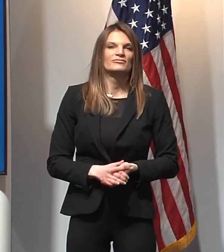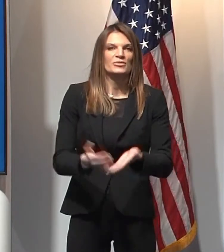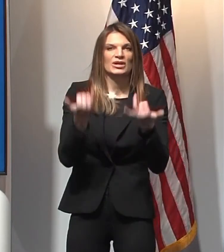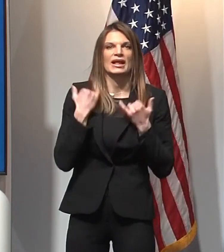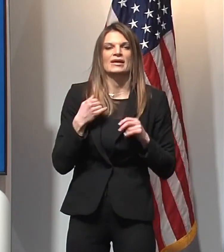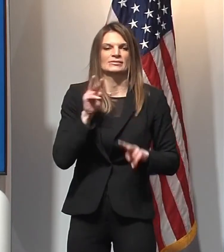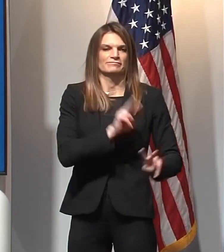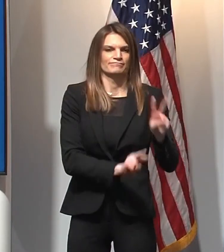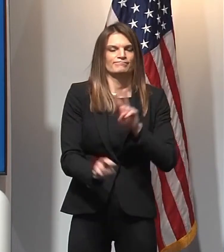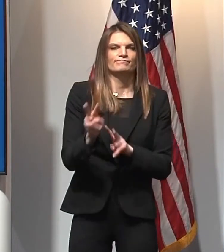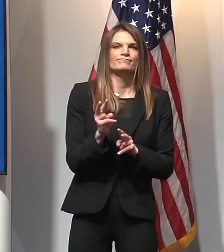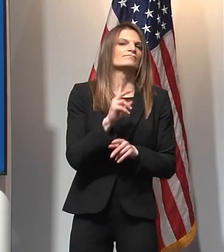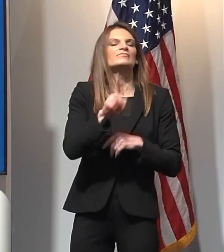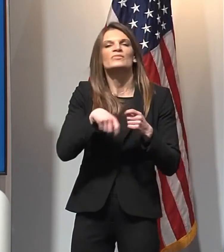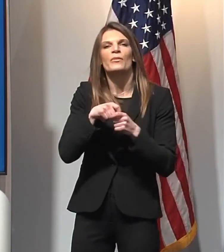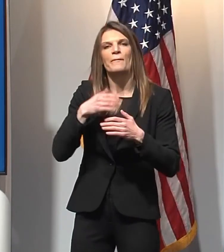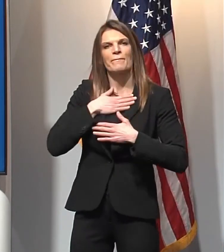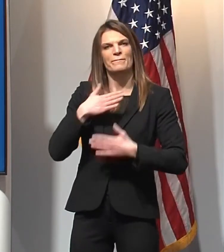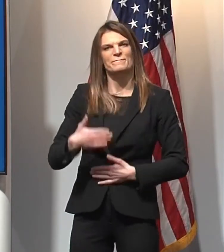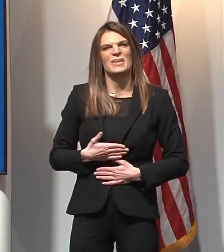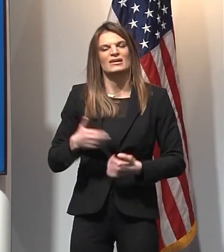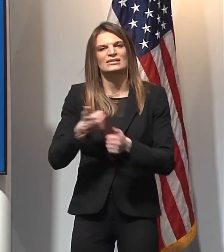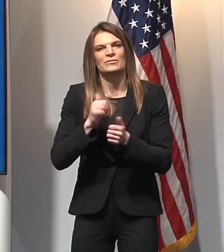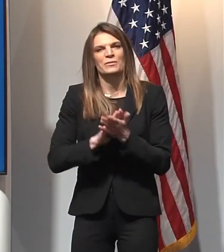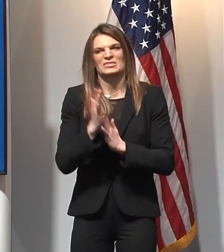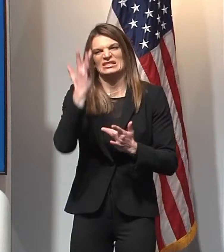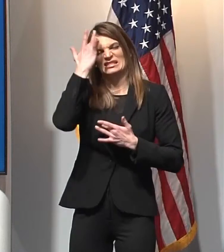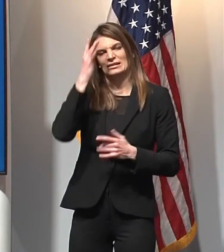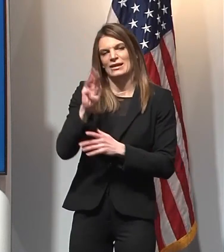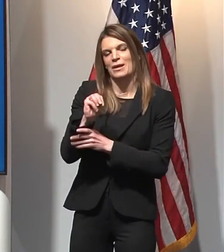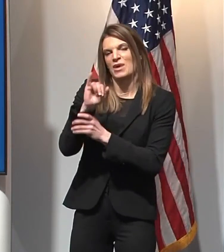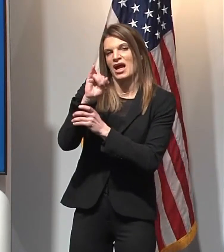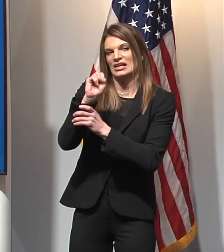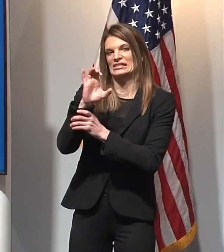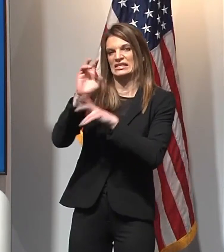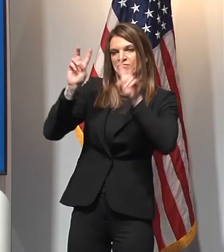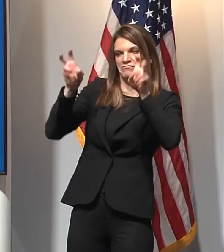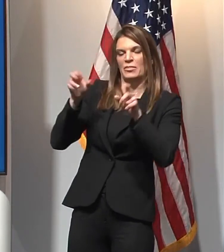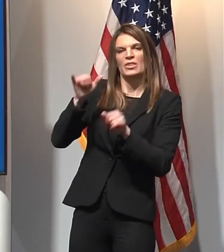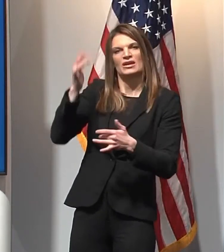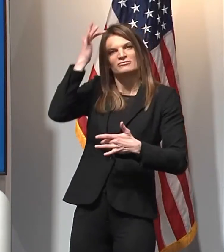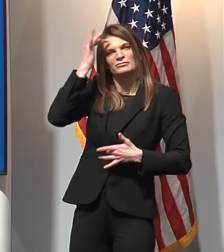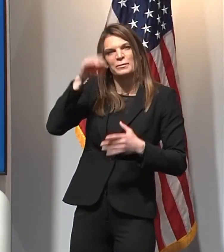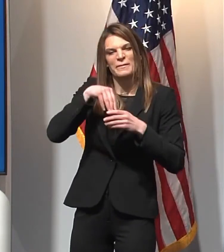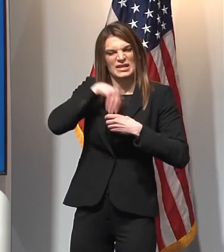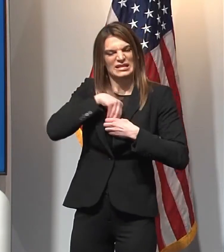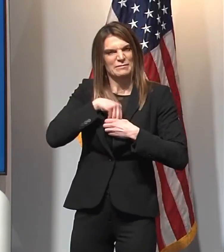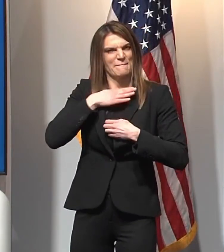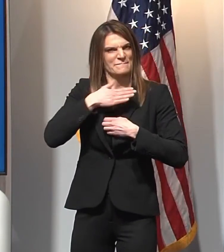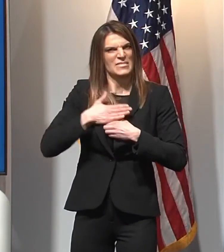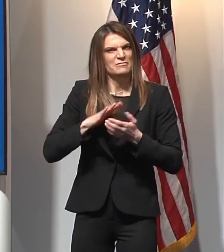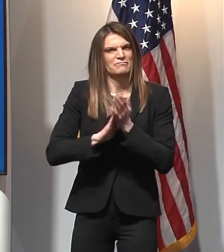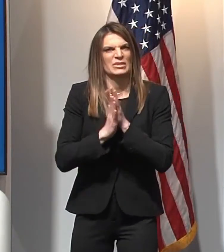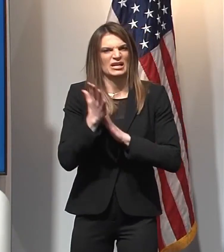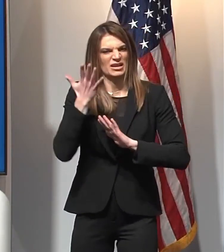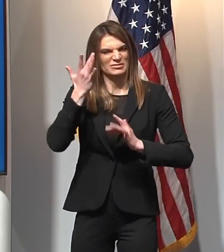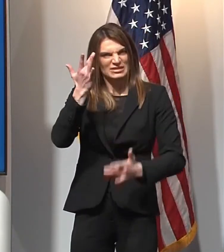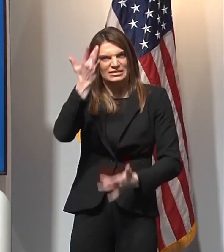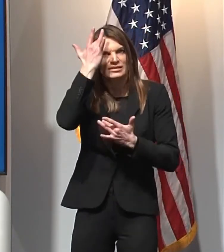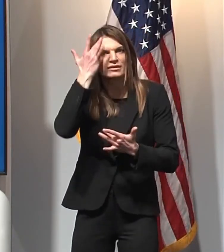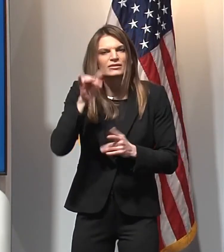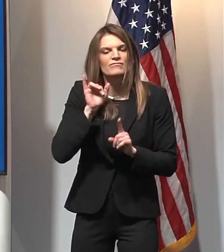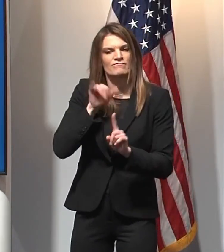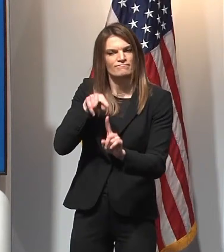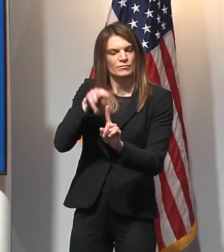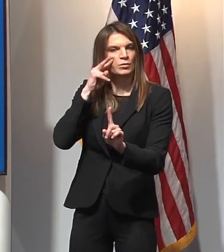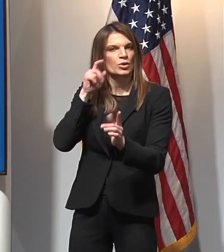multi-system inflammatory syndrome, otherwise known as MIS-C, in children in Michigan. This is a syndrome